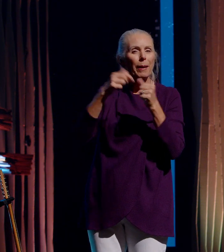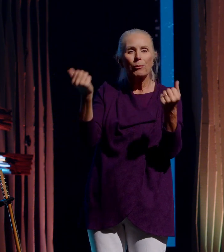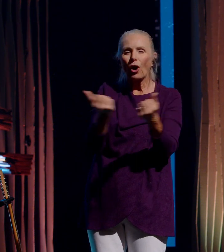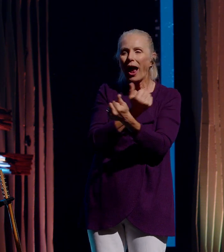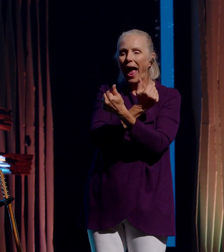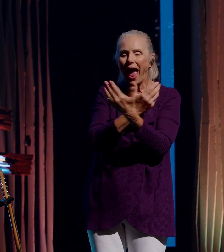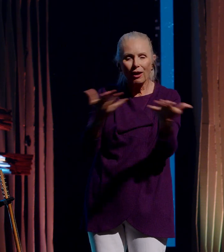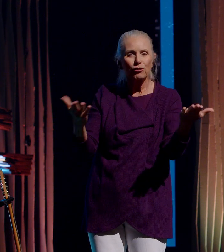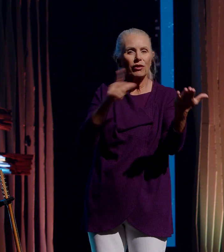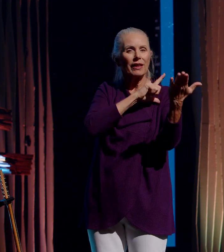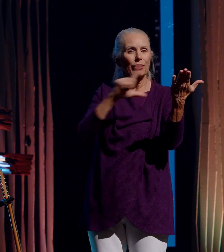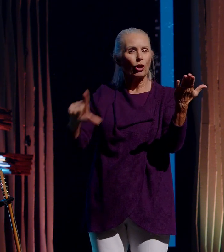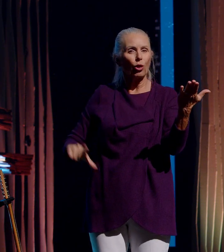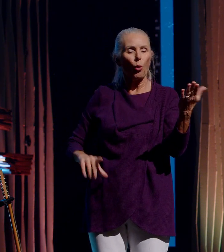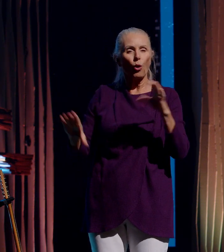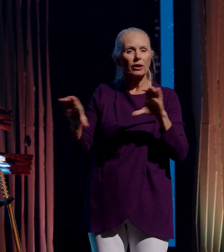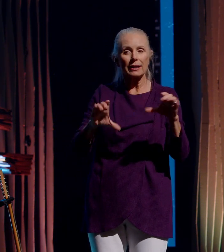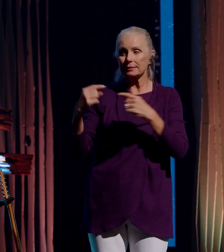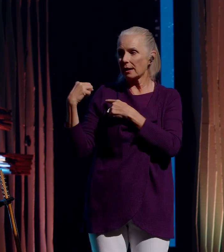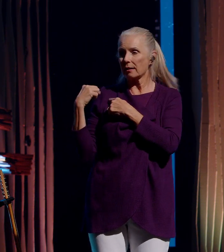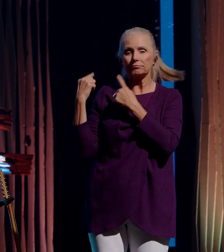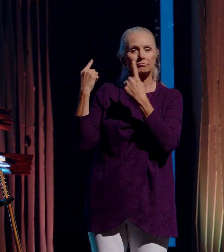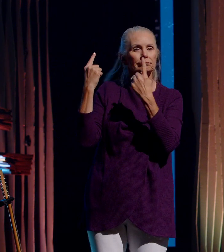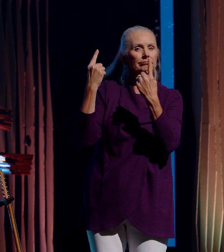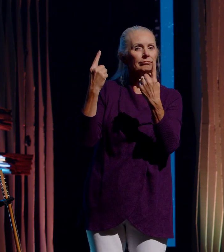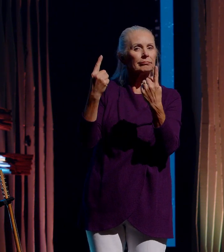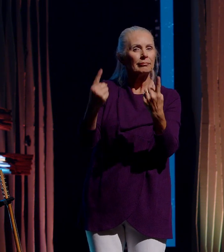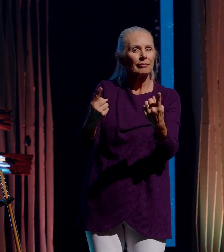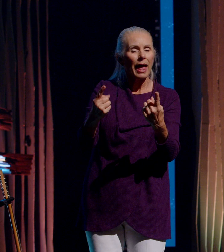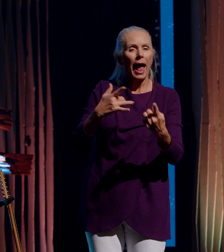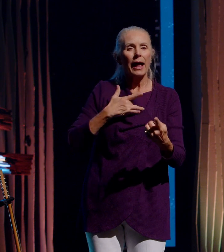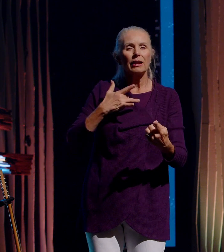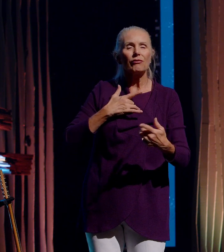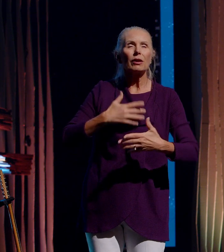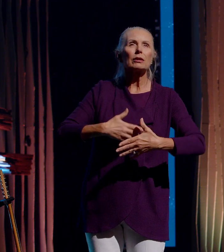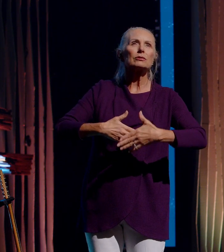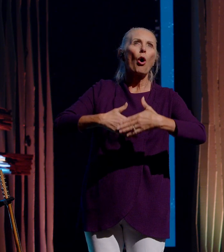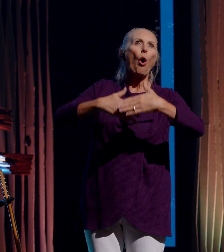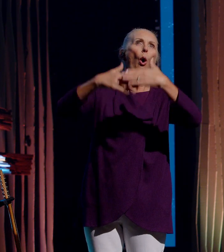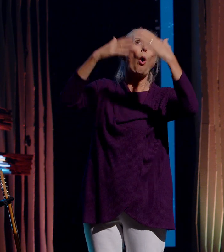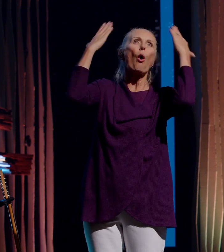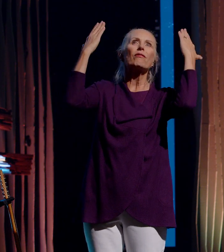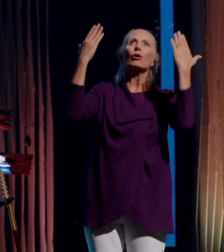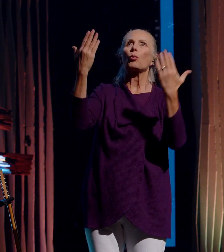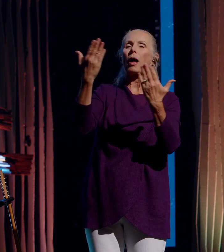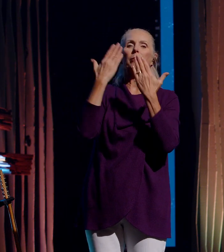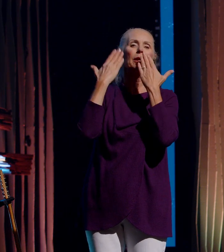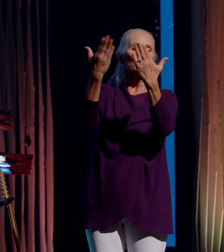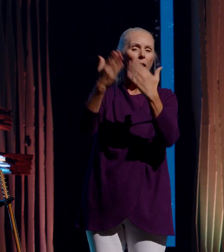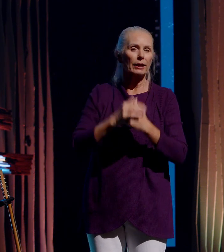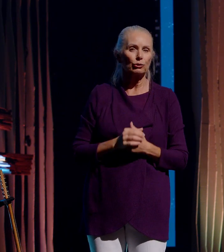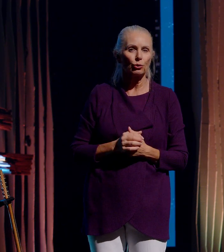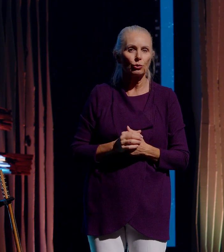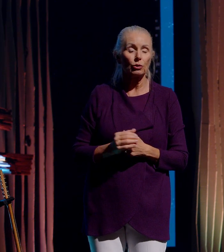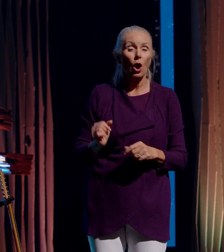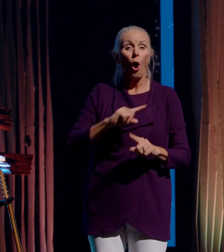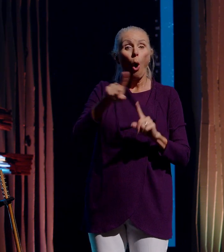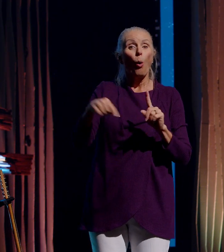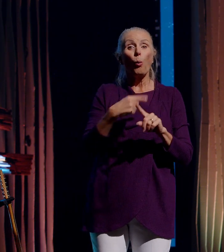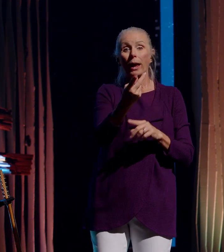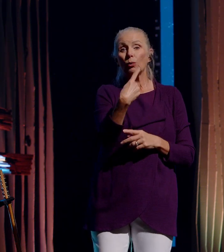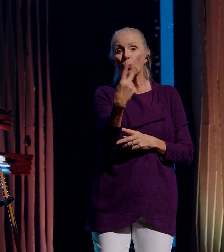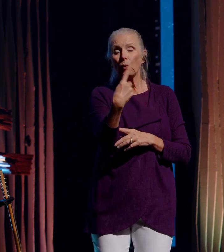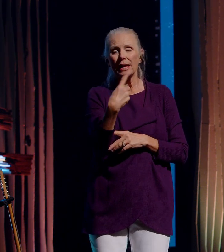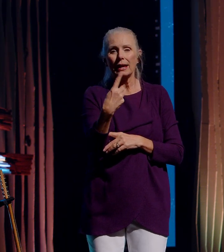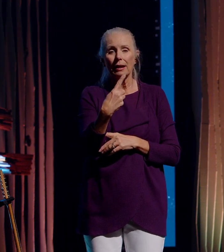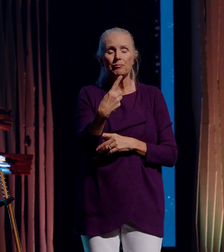his heart is being overcome by gratitude. Man, you see, when we find it hard to rest in this life, I think it